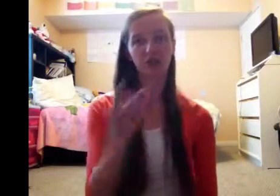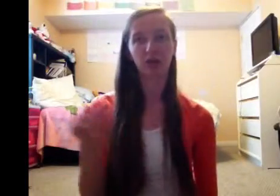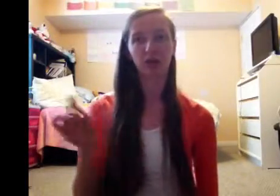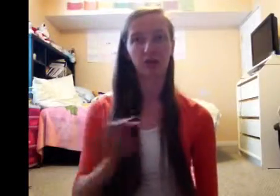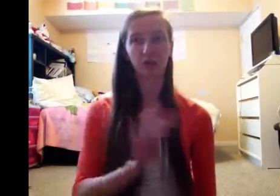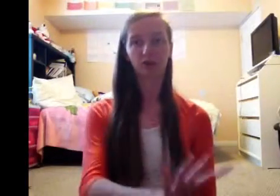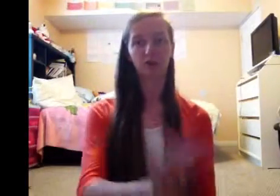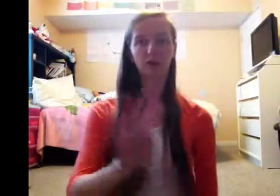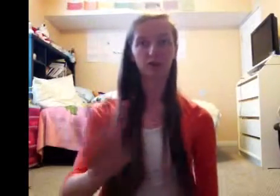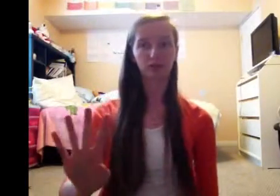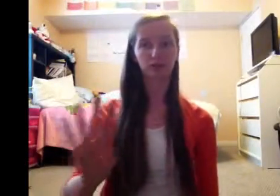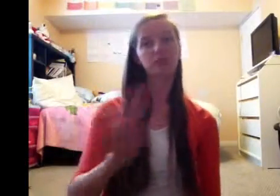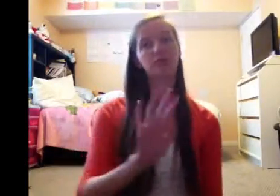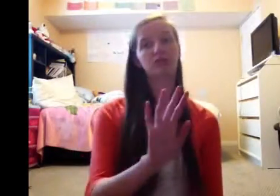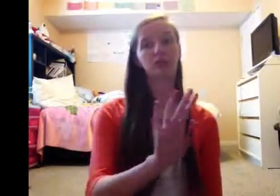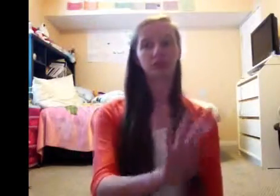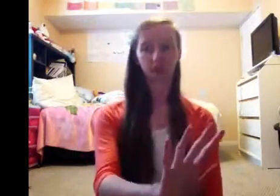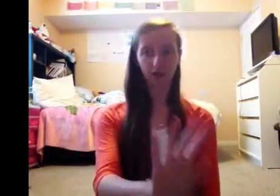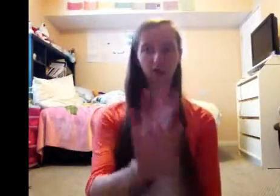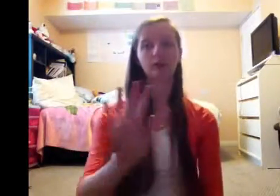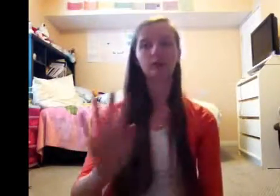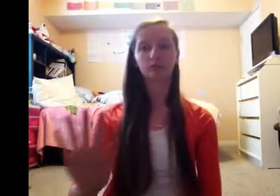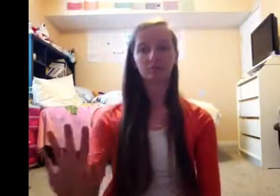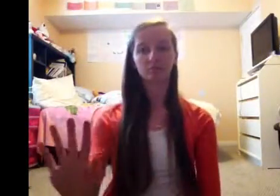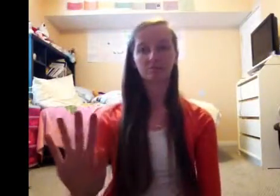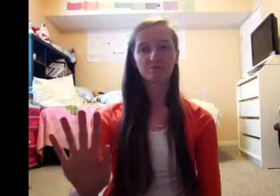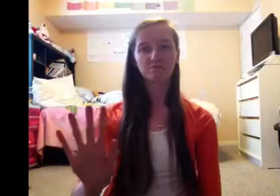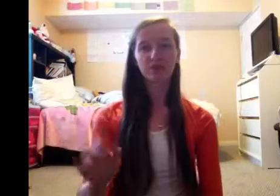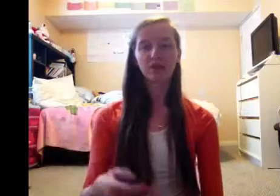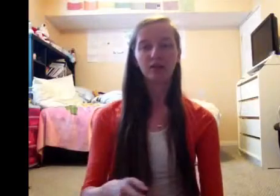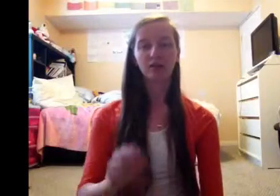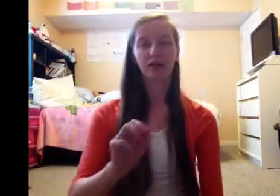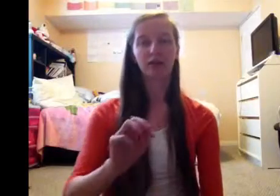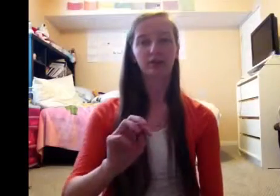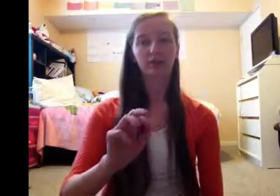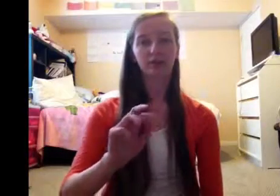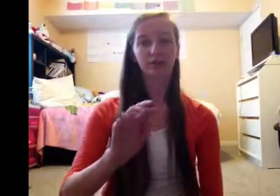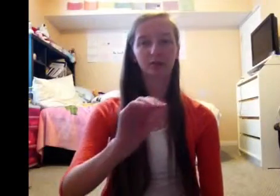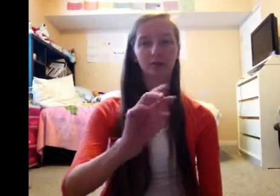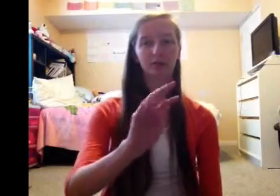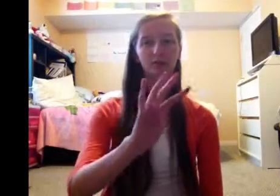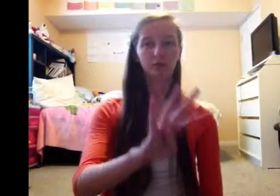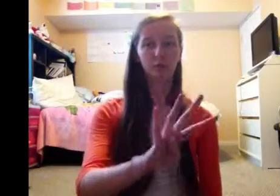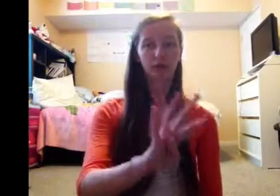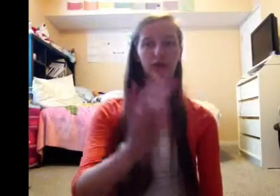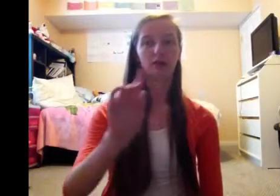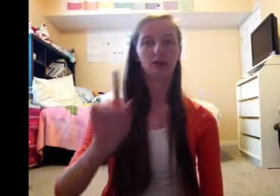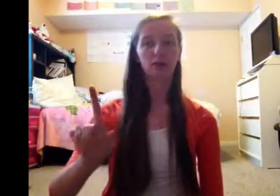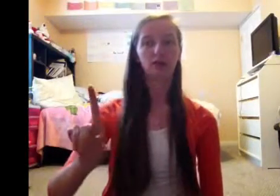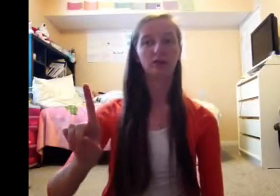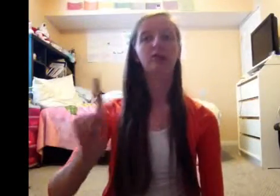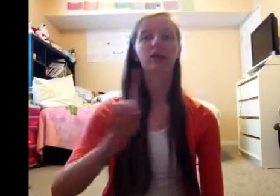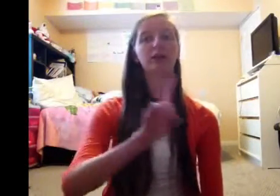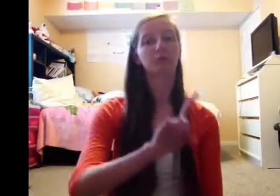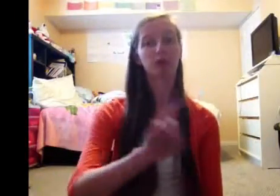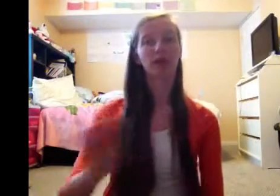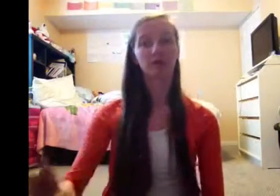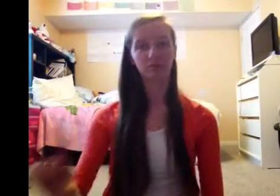apply the numbers, but you do it, like, like 41, like, you kind of do